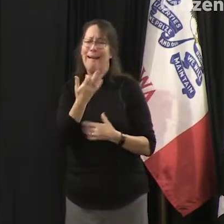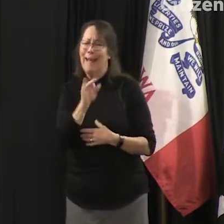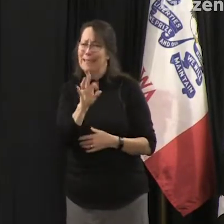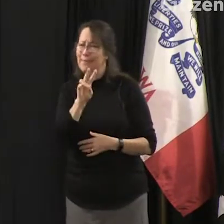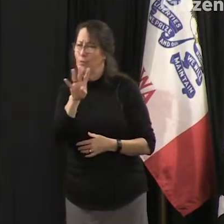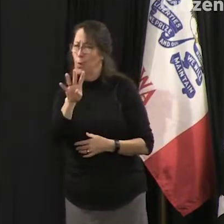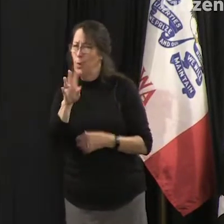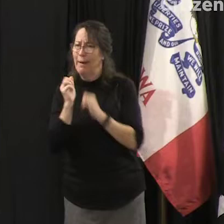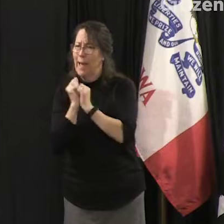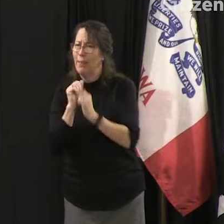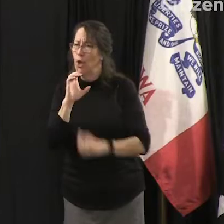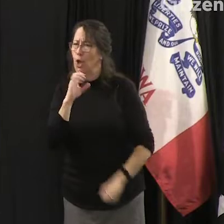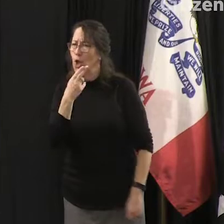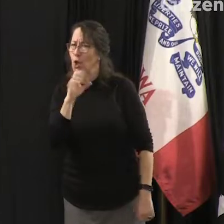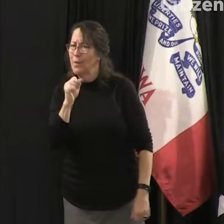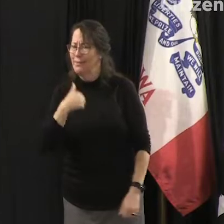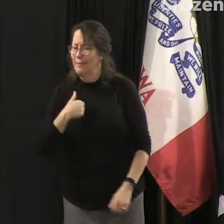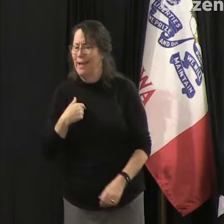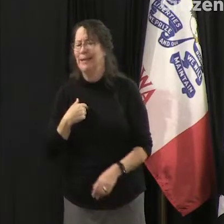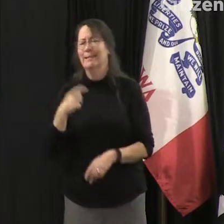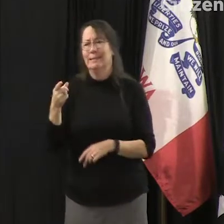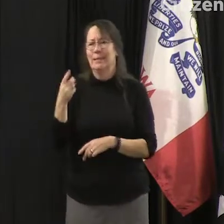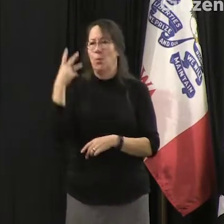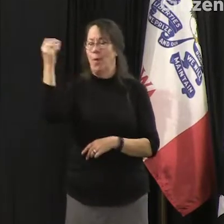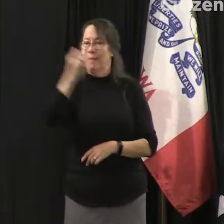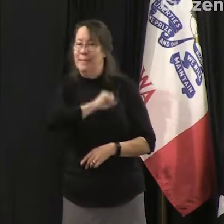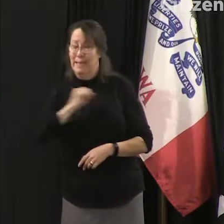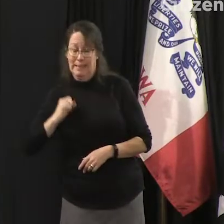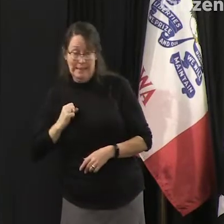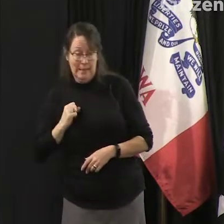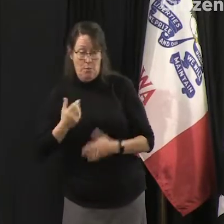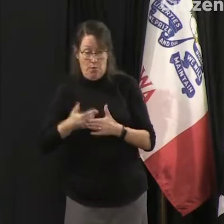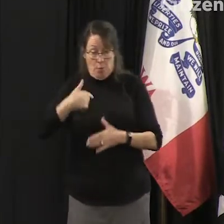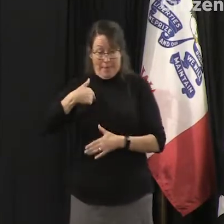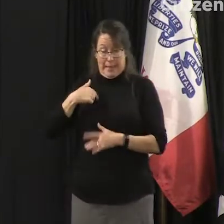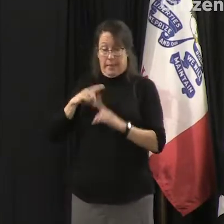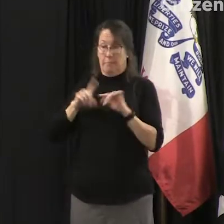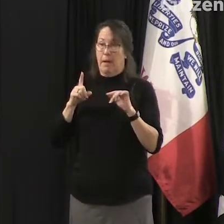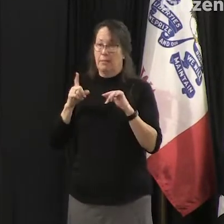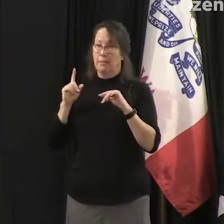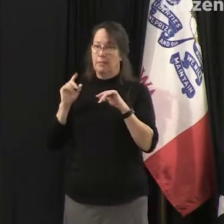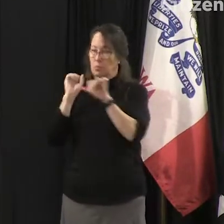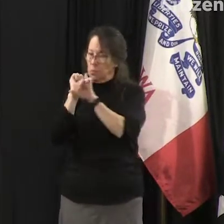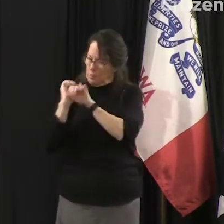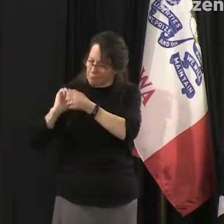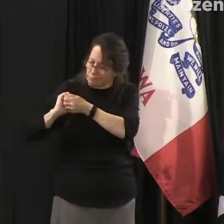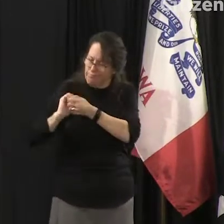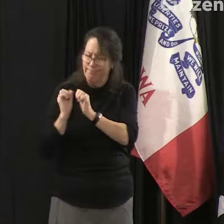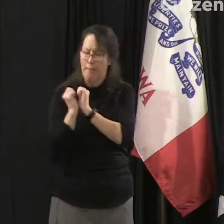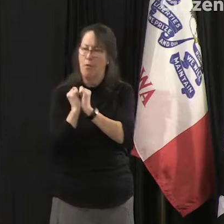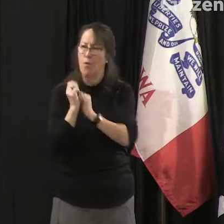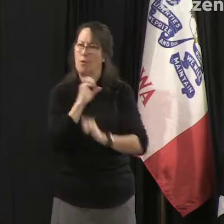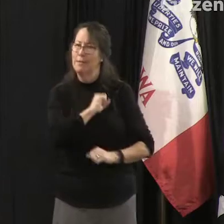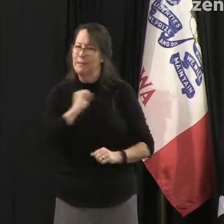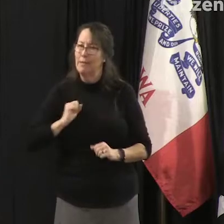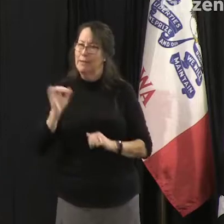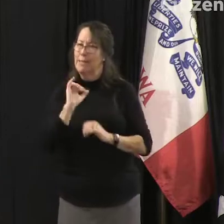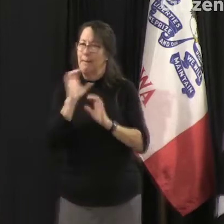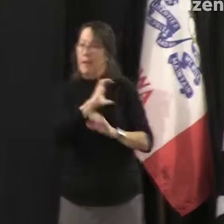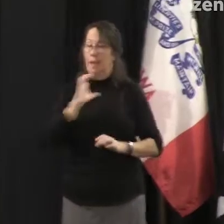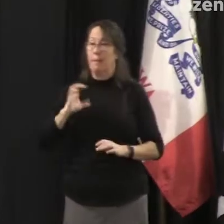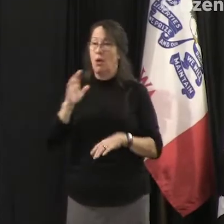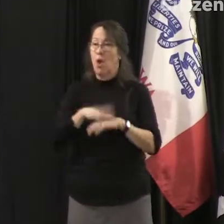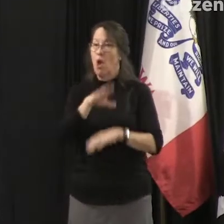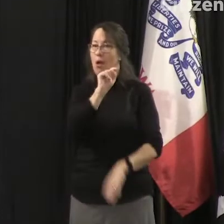1974. And so we served together, although he went to the Senate before I did. But then we got together in the Senate and we were on the same committee,